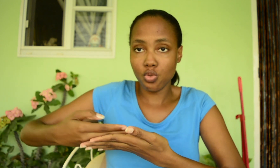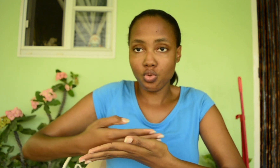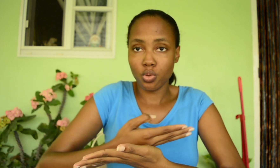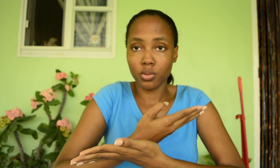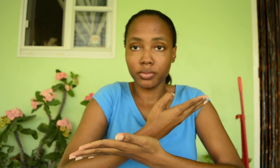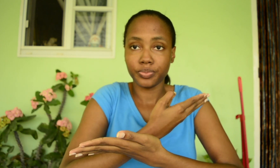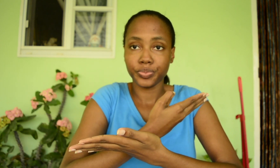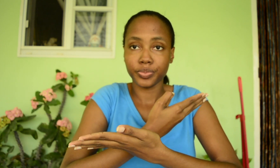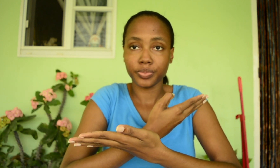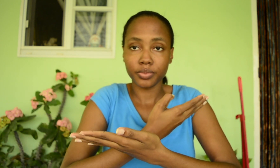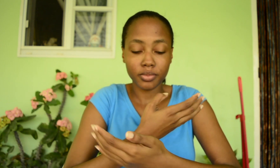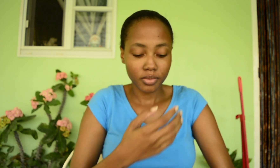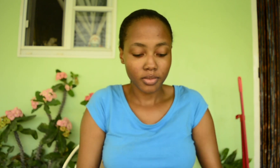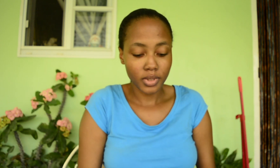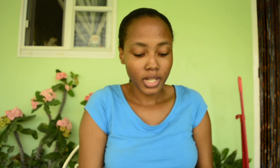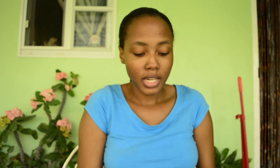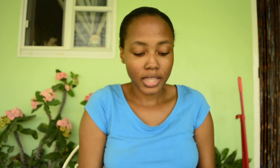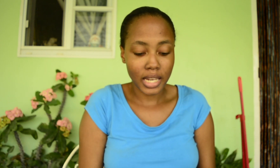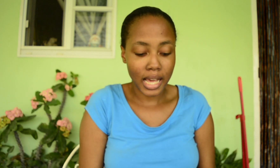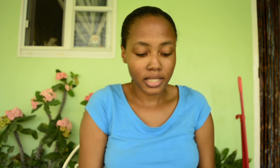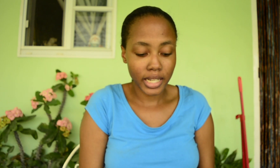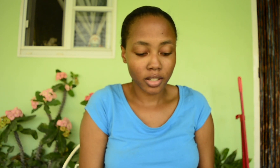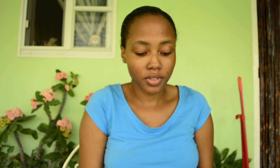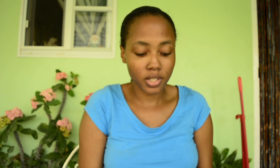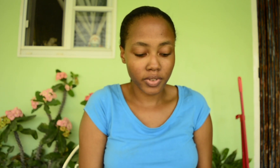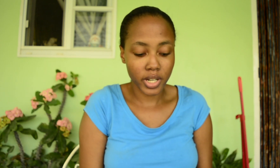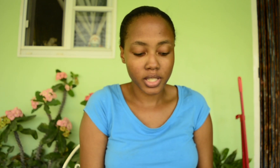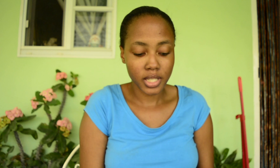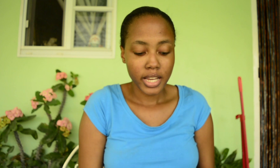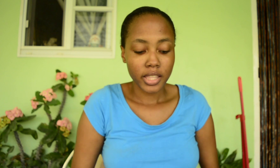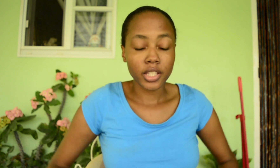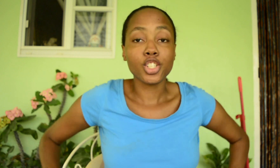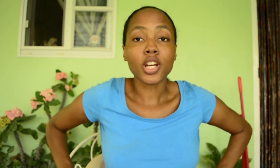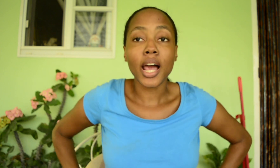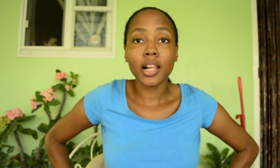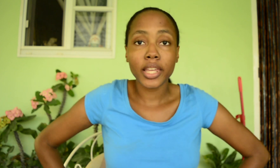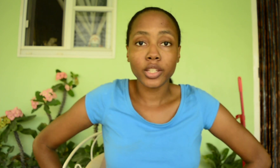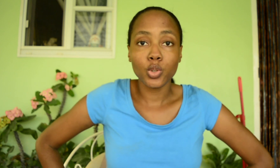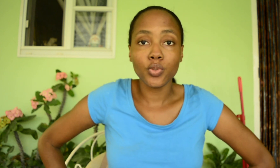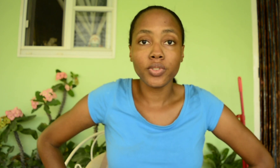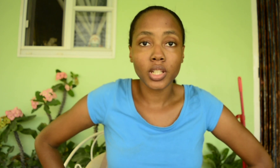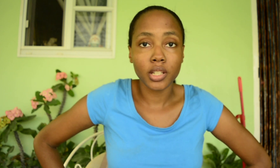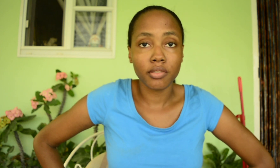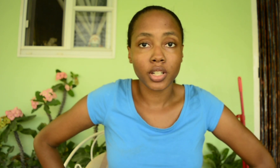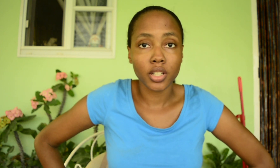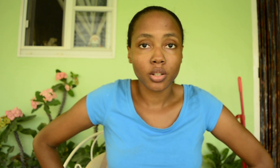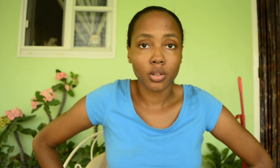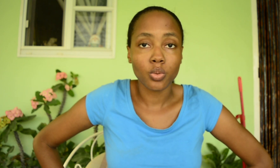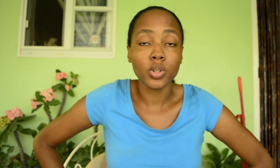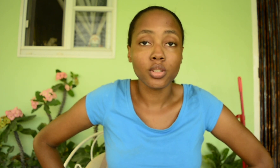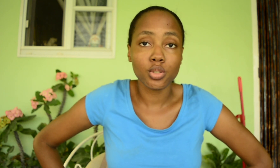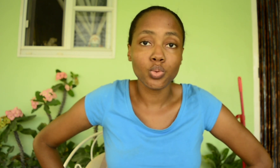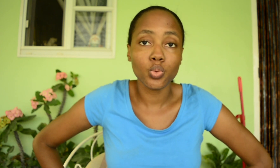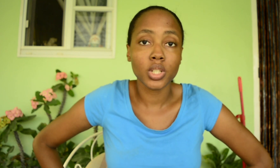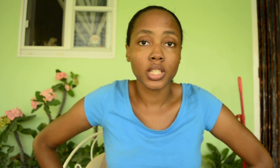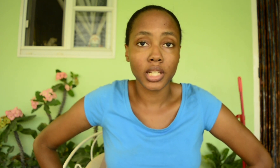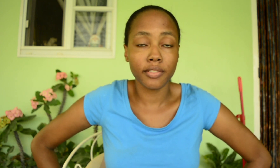new? And the last line of this verse, this child that you've delivered will soon